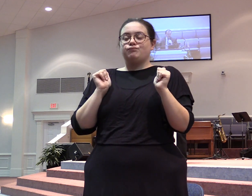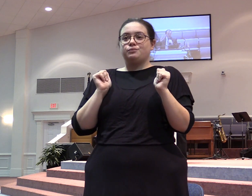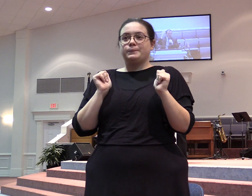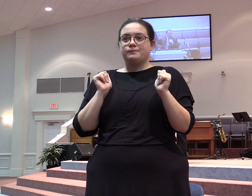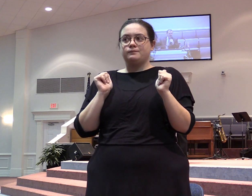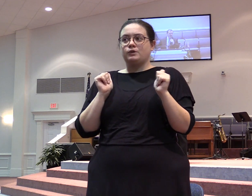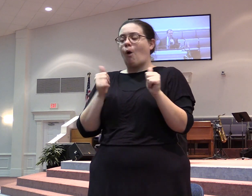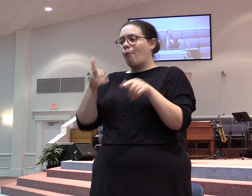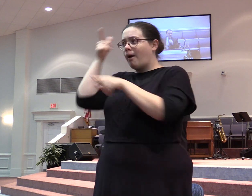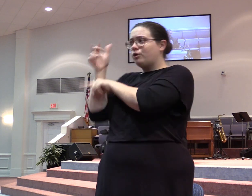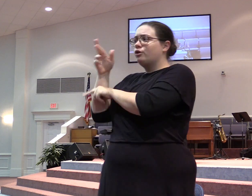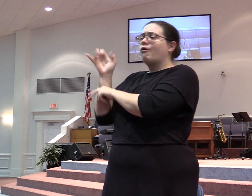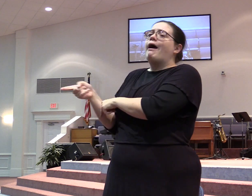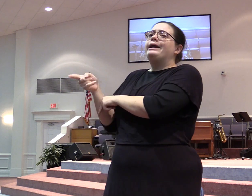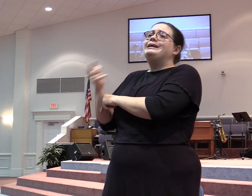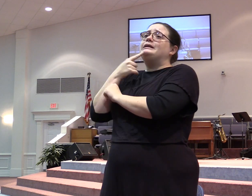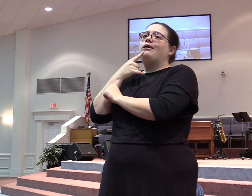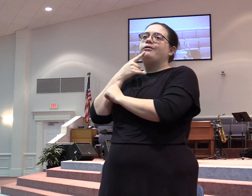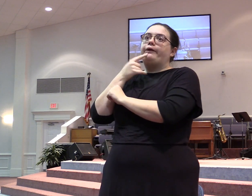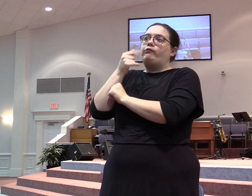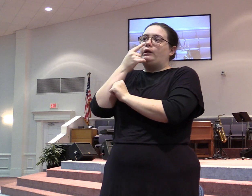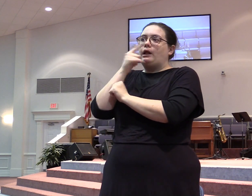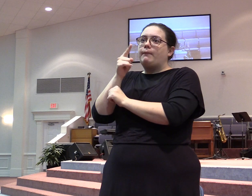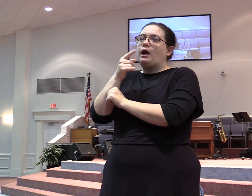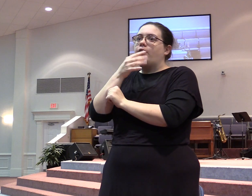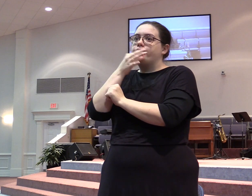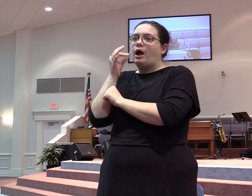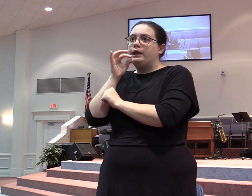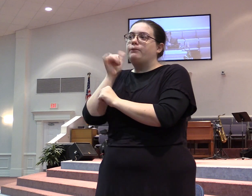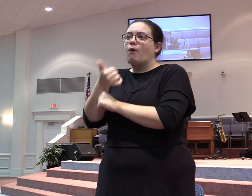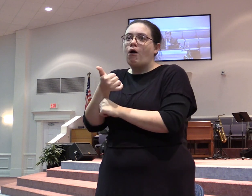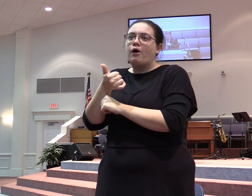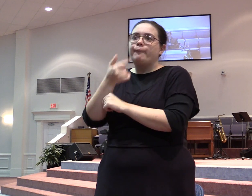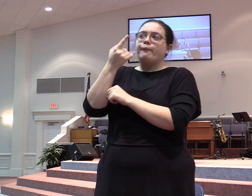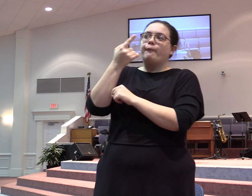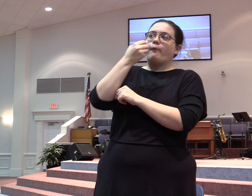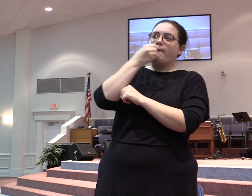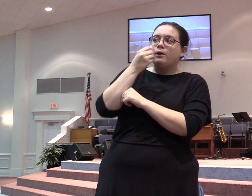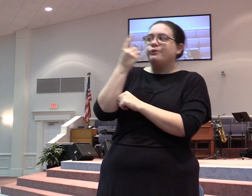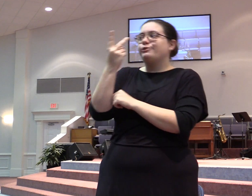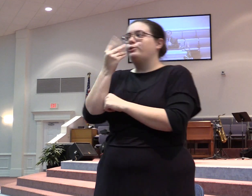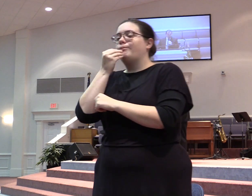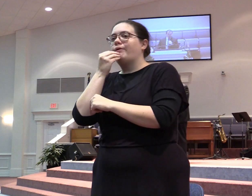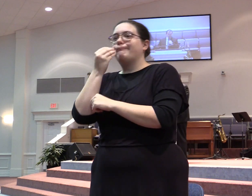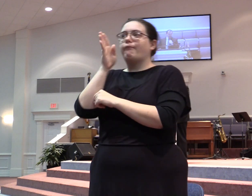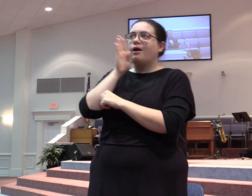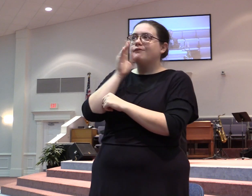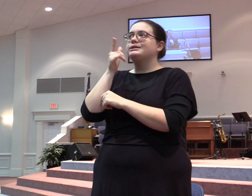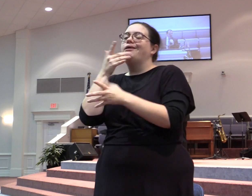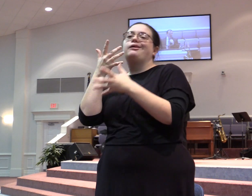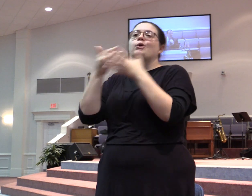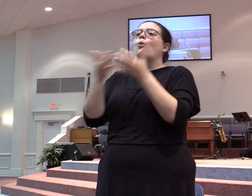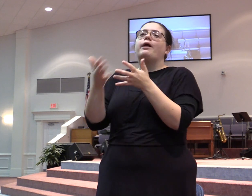So Brother Ryan mentioned fast days, so miss a meal or two tomorrow. That'd be great. Amen. None of us are